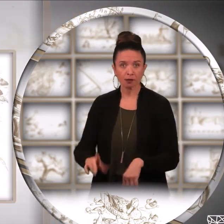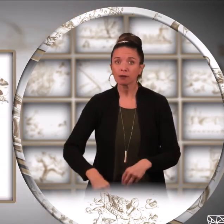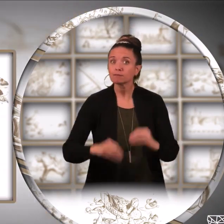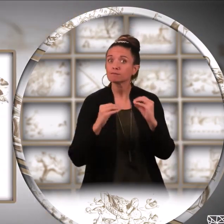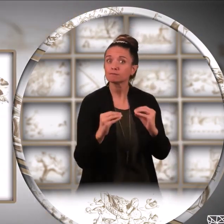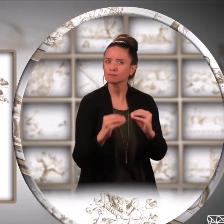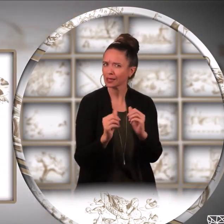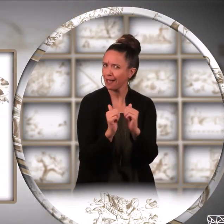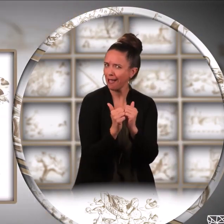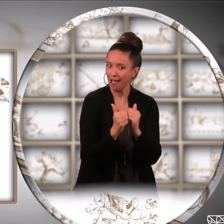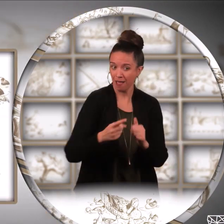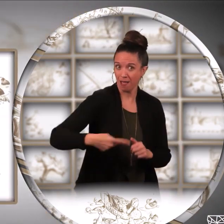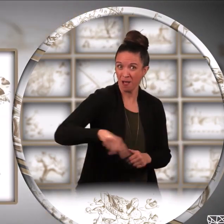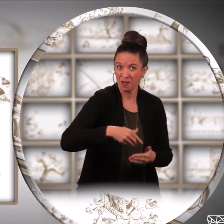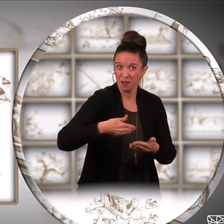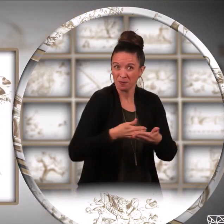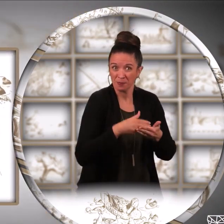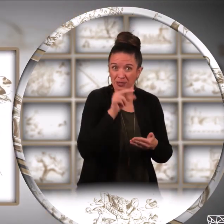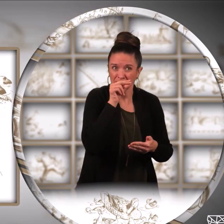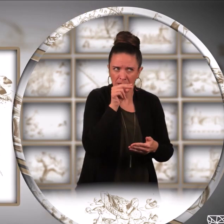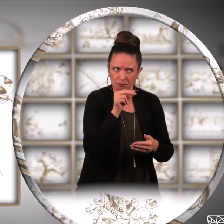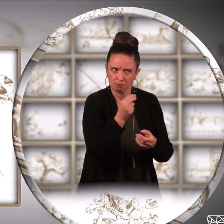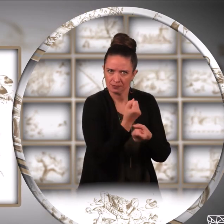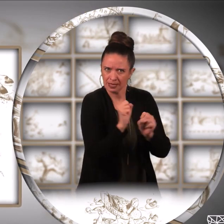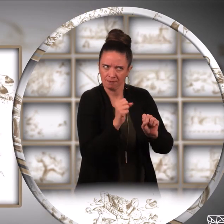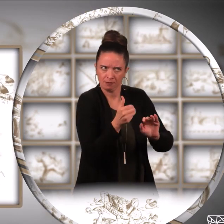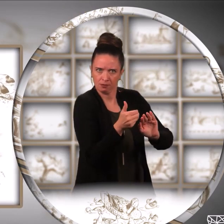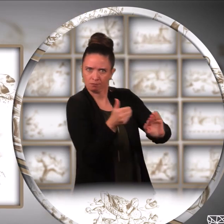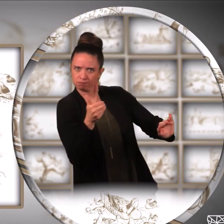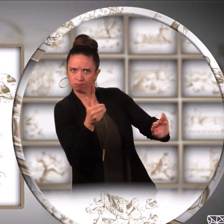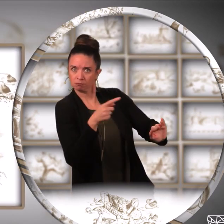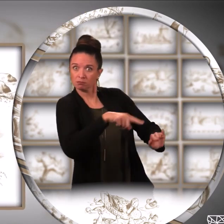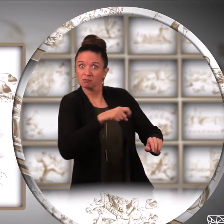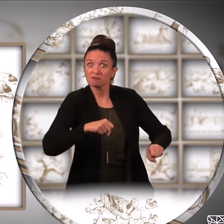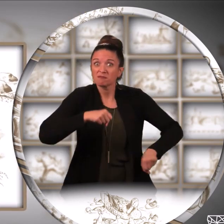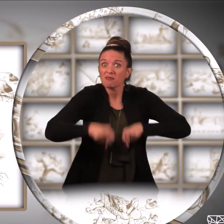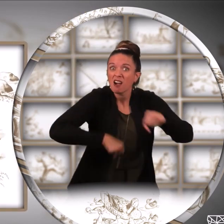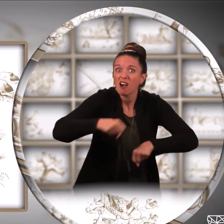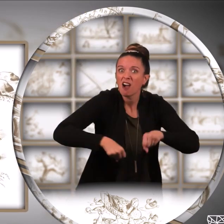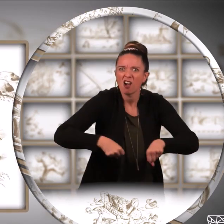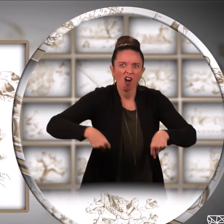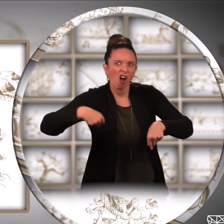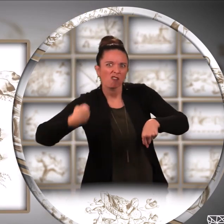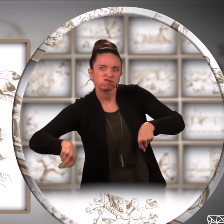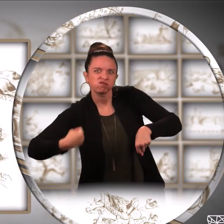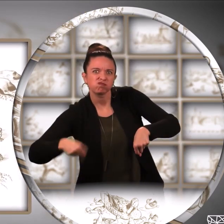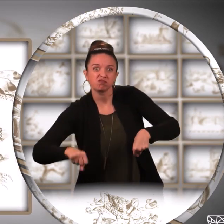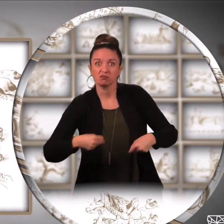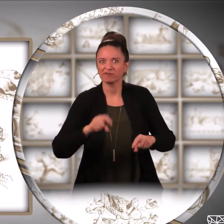from bikes and scooters and other things with wheels.